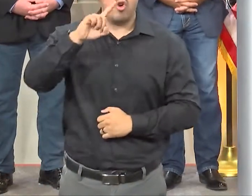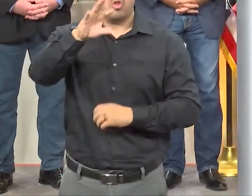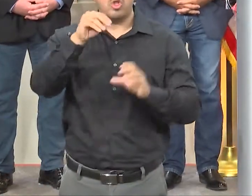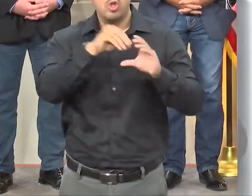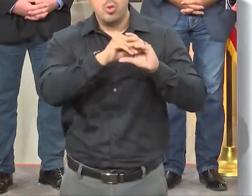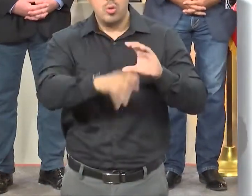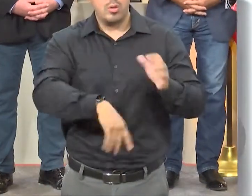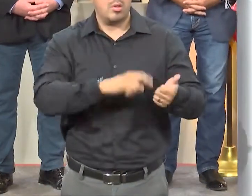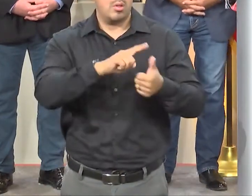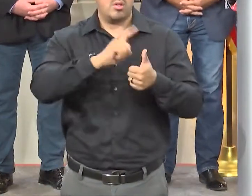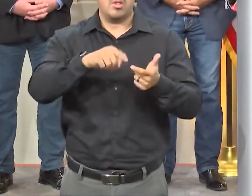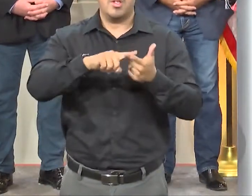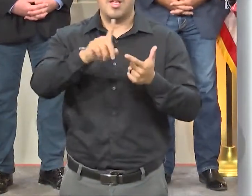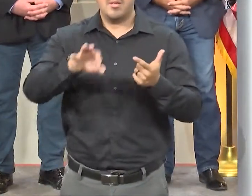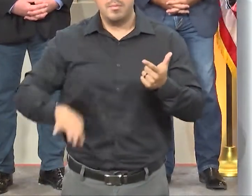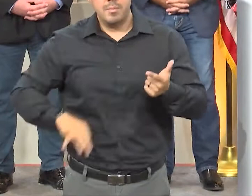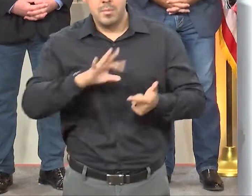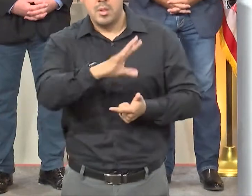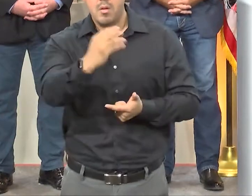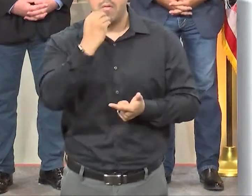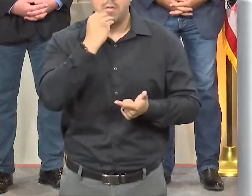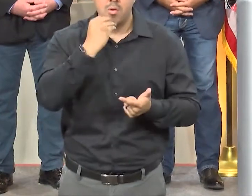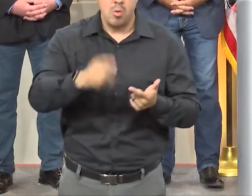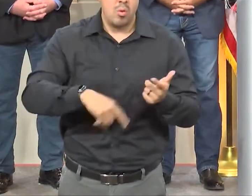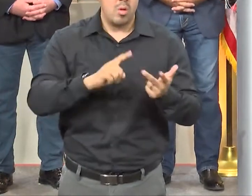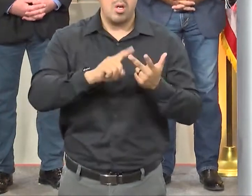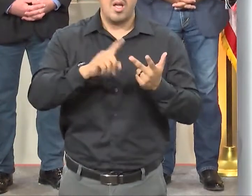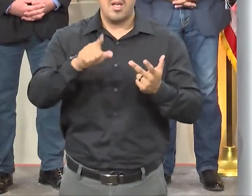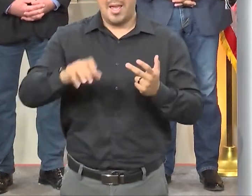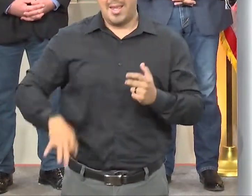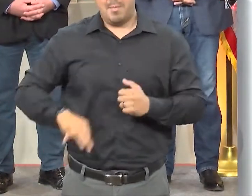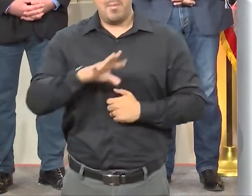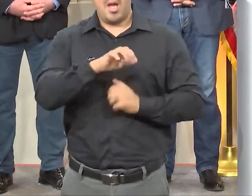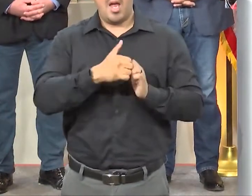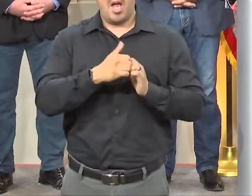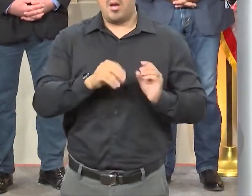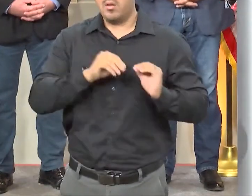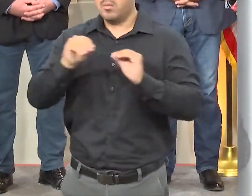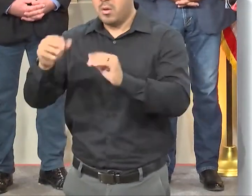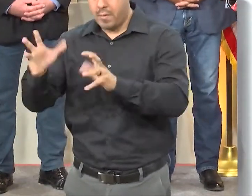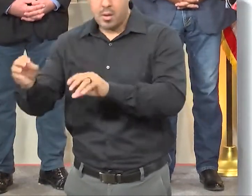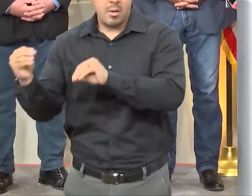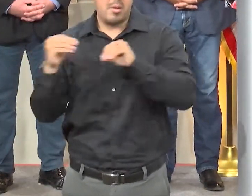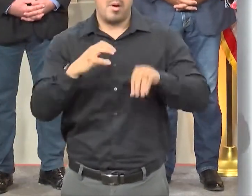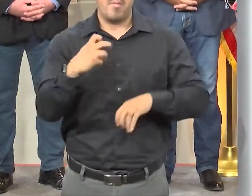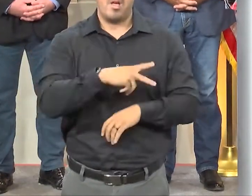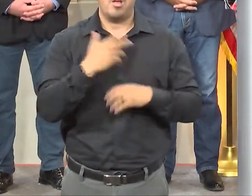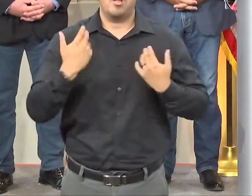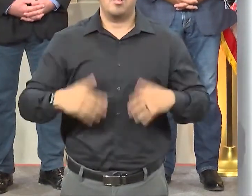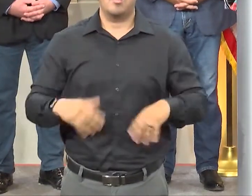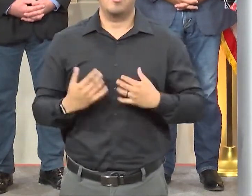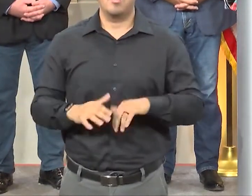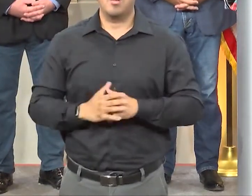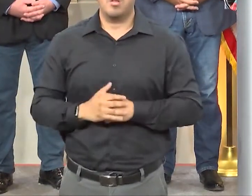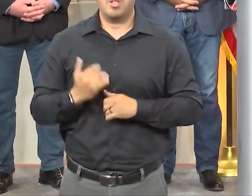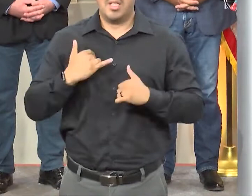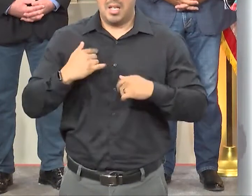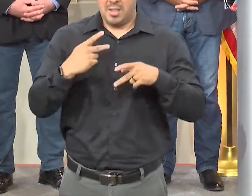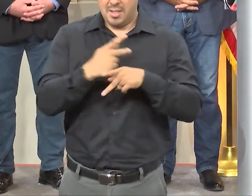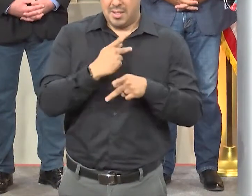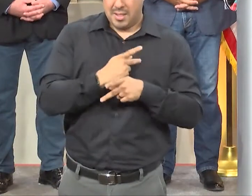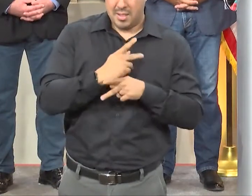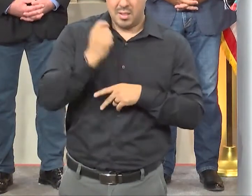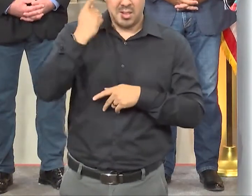for your food. And you have to pay for be moved out and put back in. So if I estimated, and I'm not a